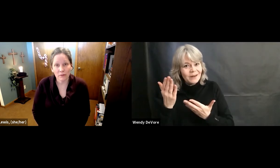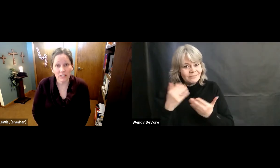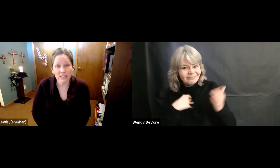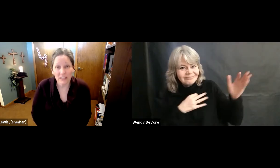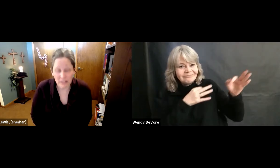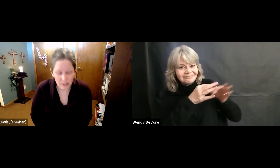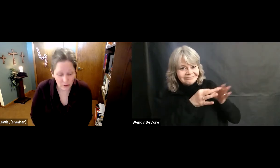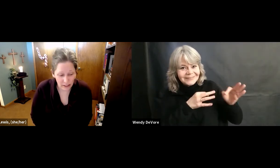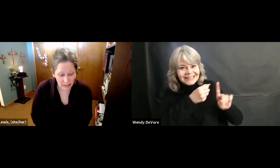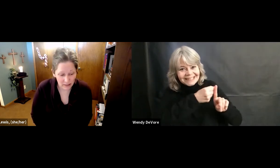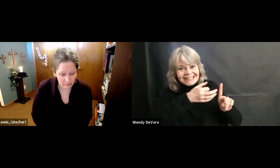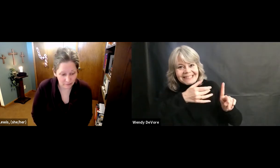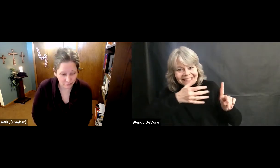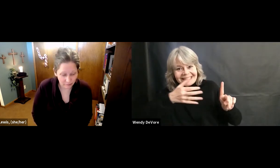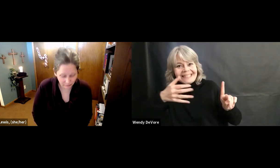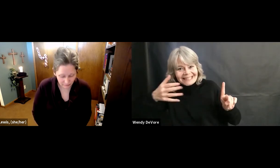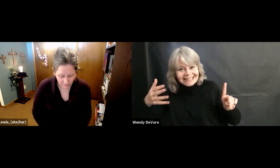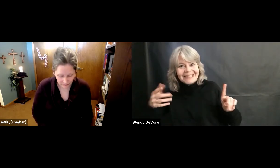So Jesus tells these stories.